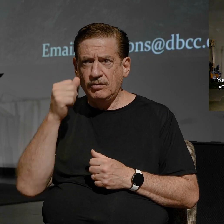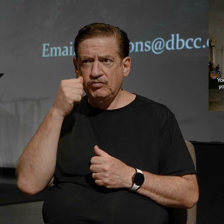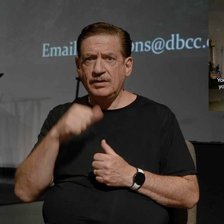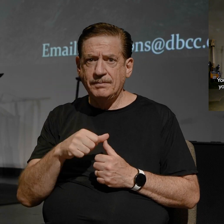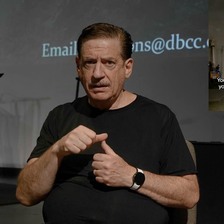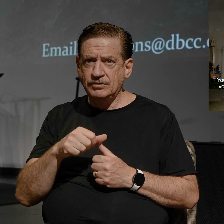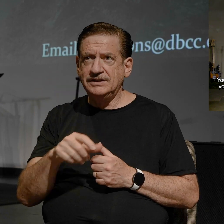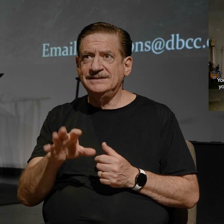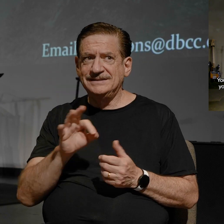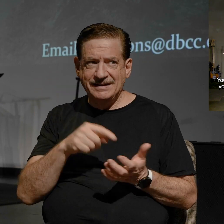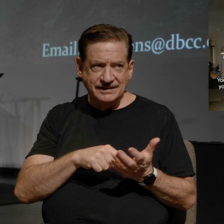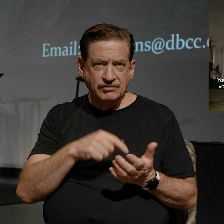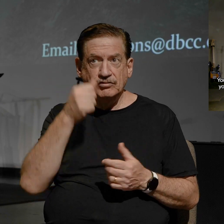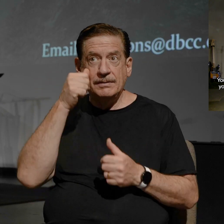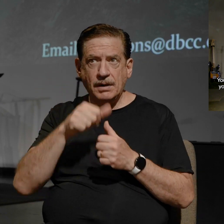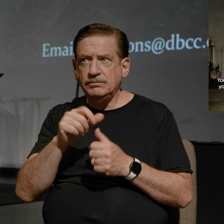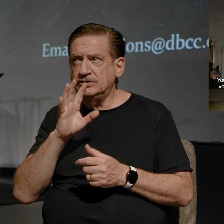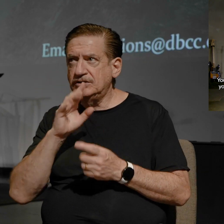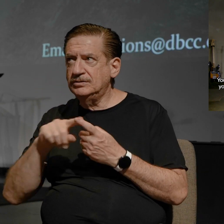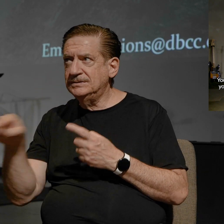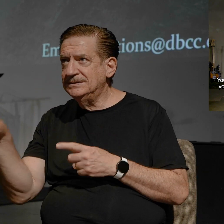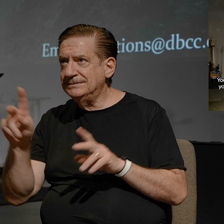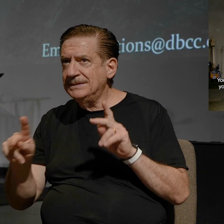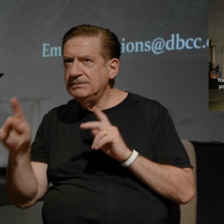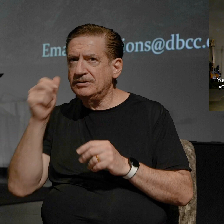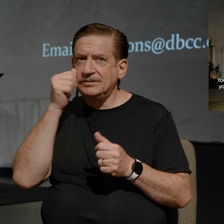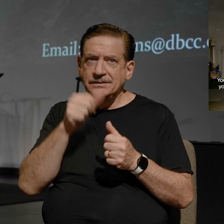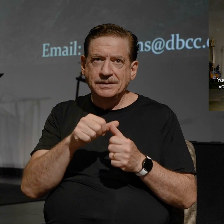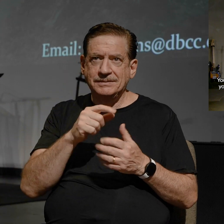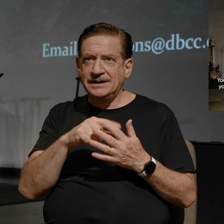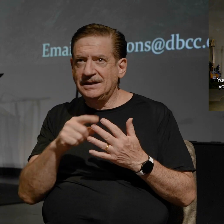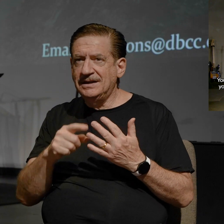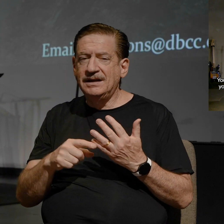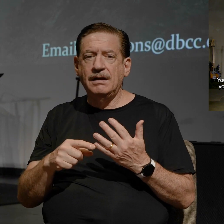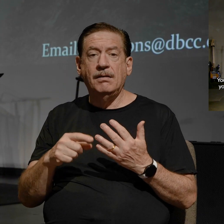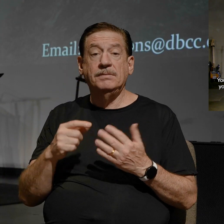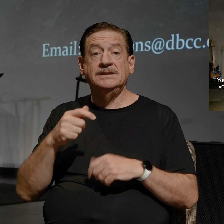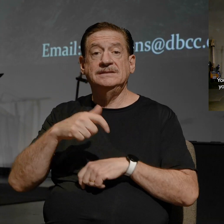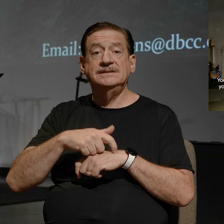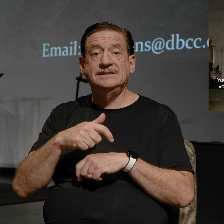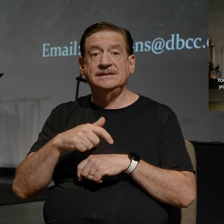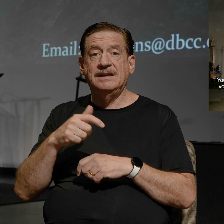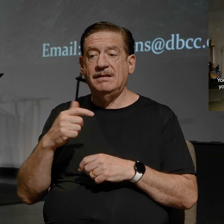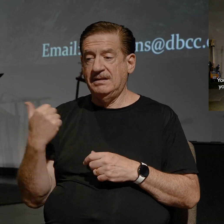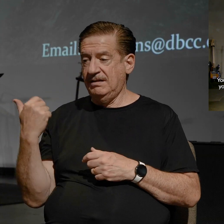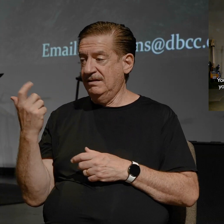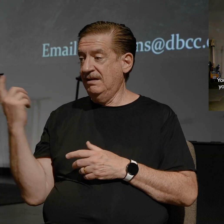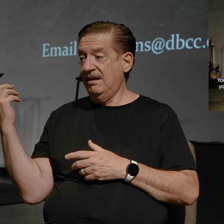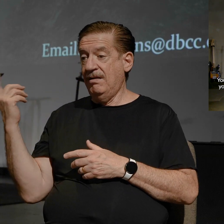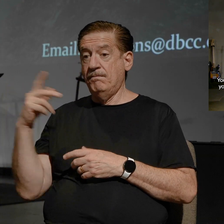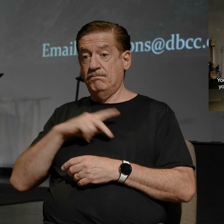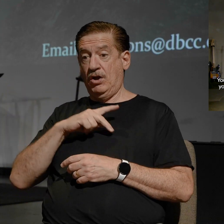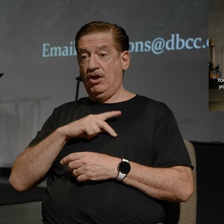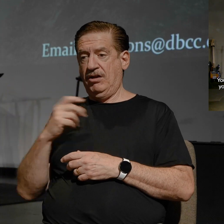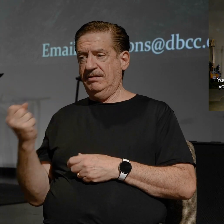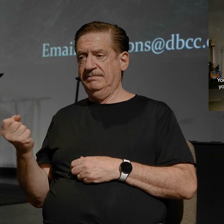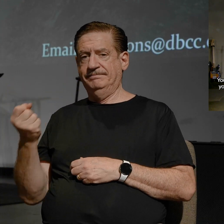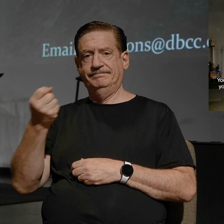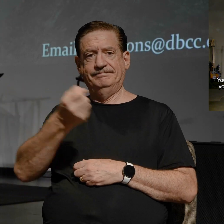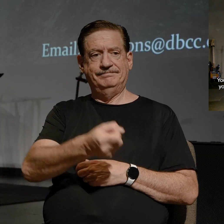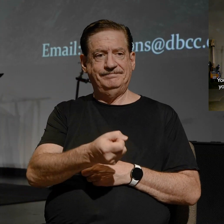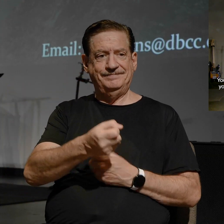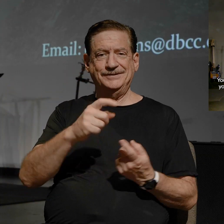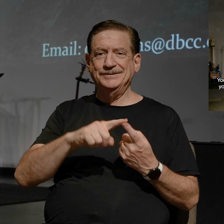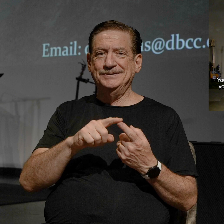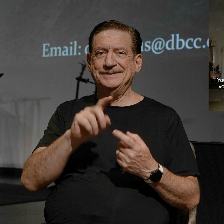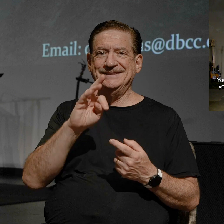think this. Oh, talk to these people. Hey, remember, it's the baton passing from Paul to Timothy that is the context of